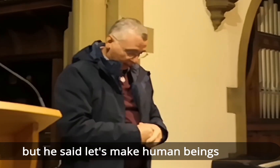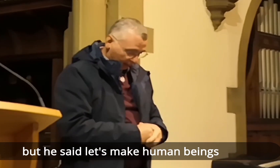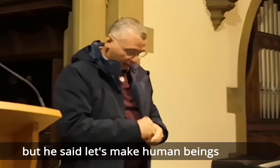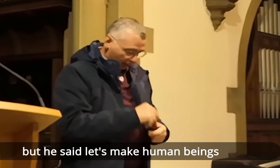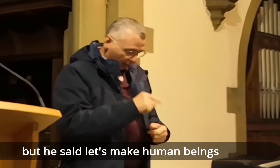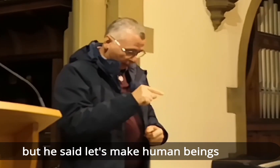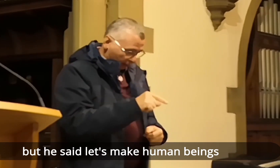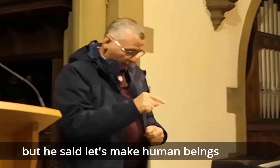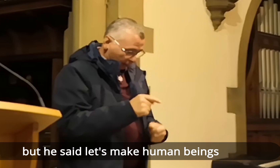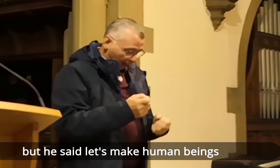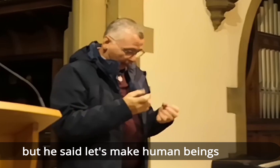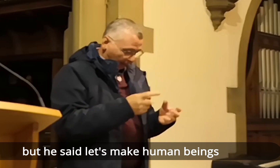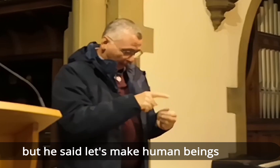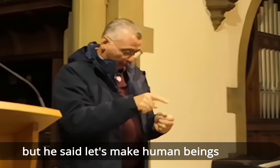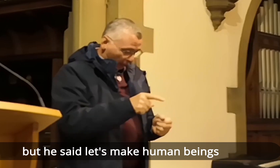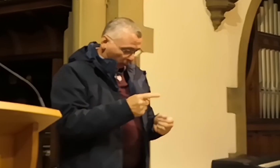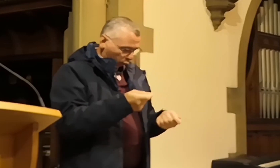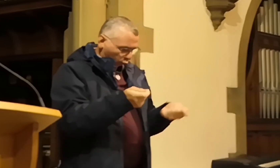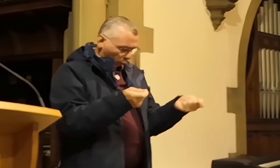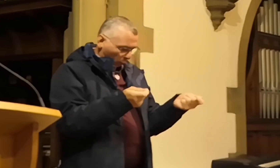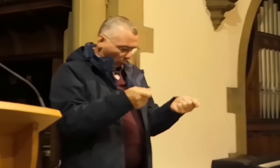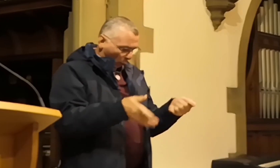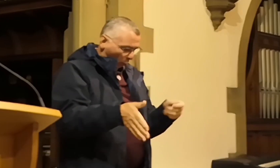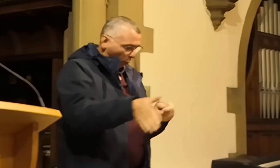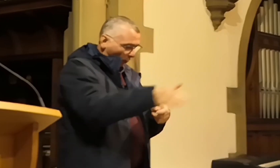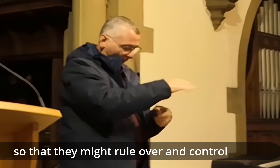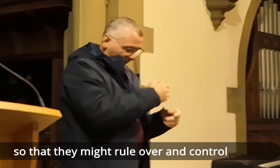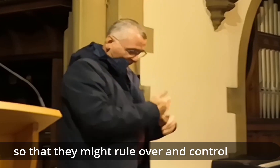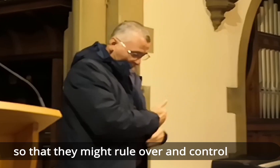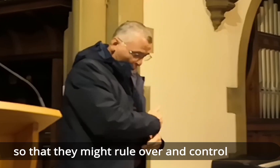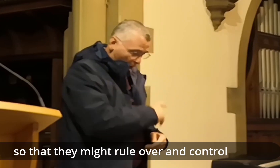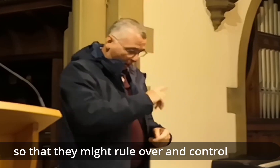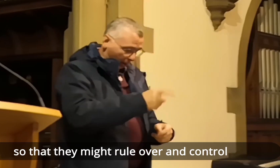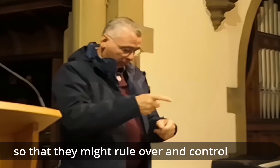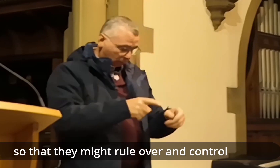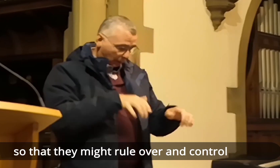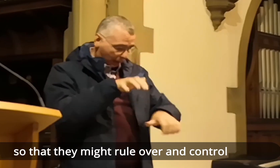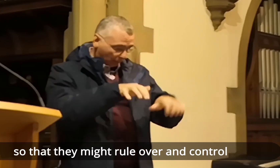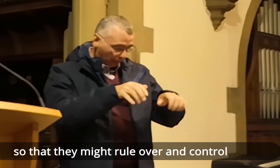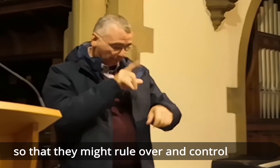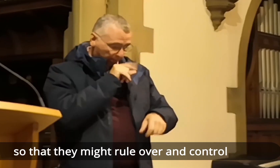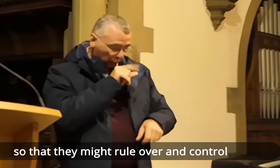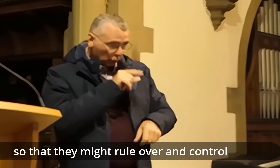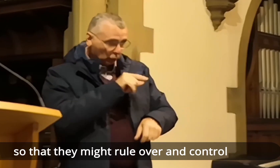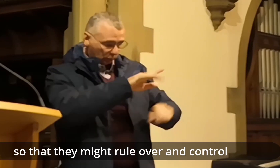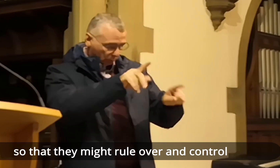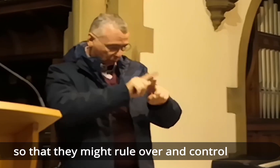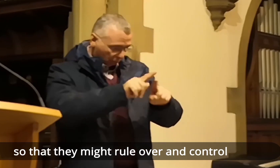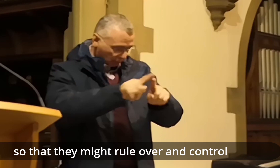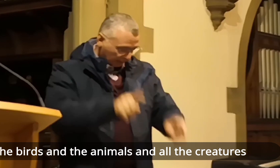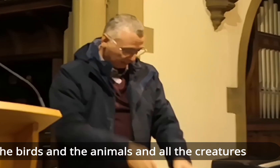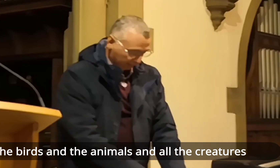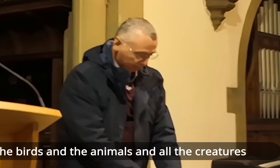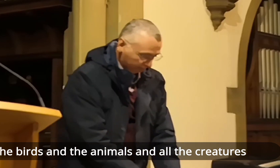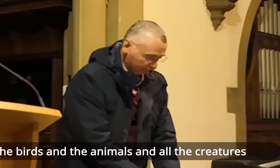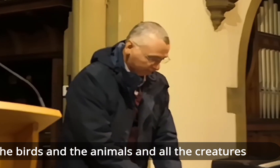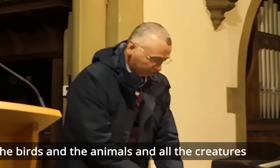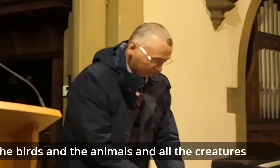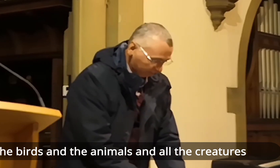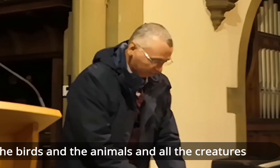let's make human beings so that they might rule over and control the birds and the animals